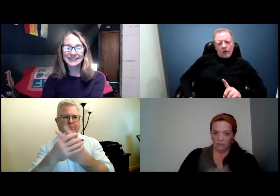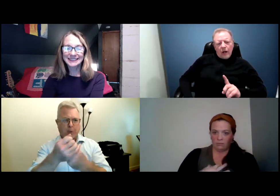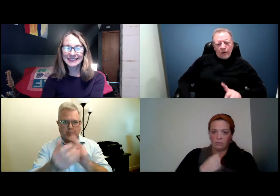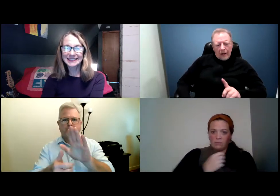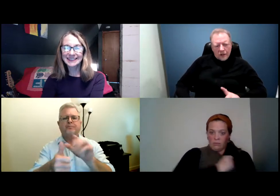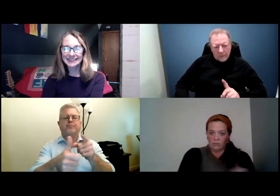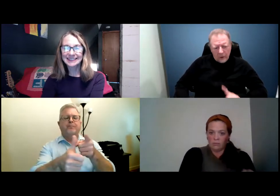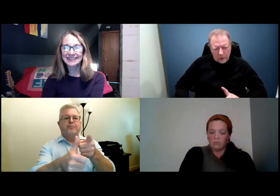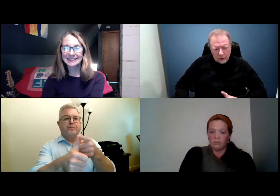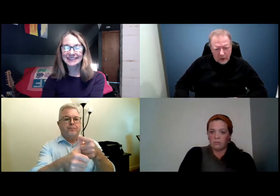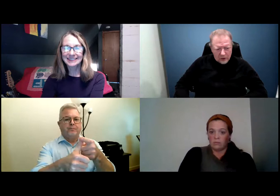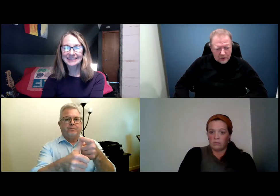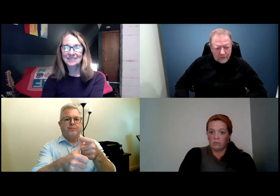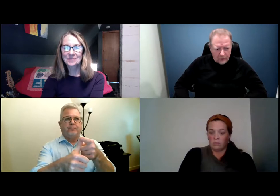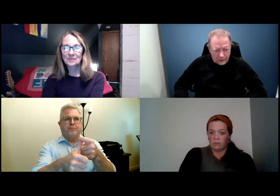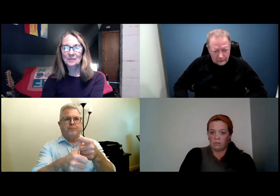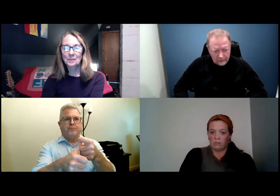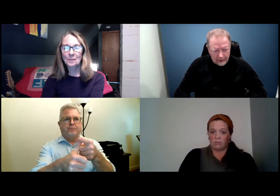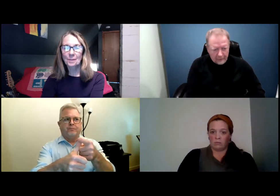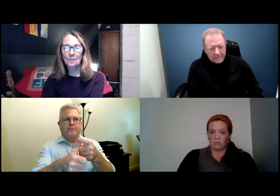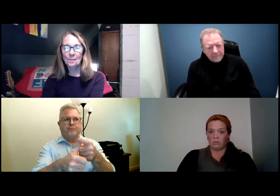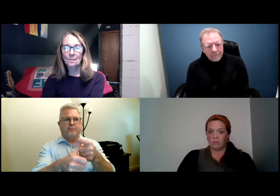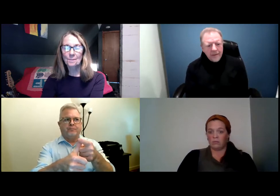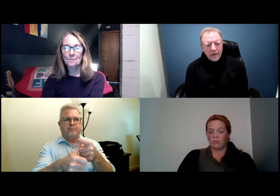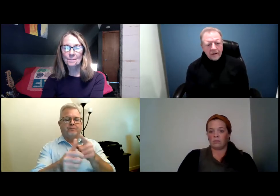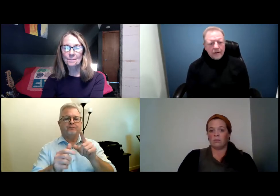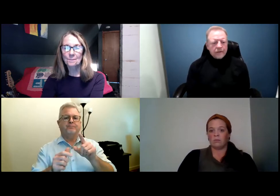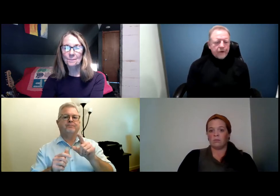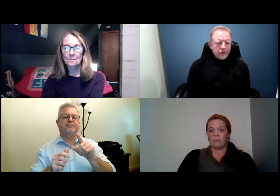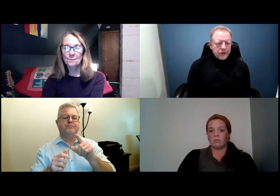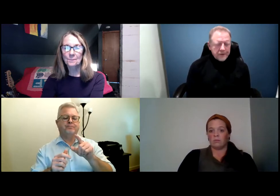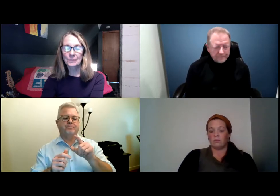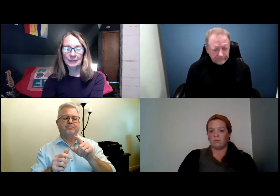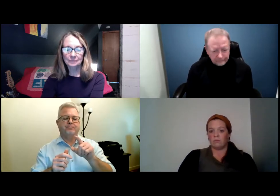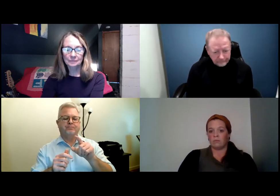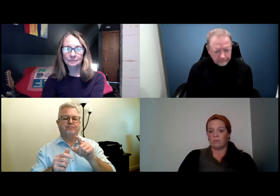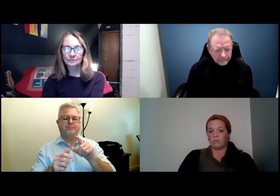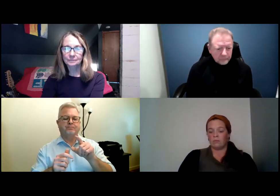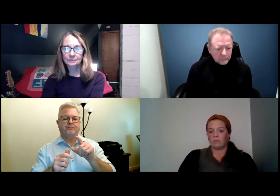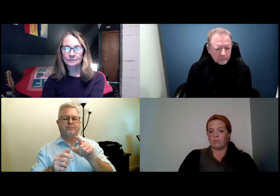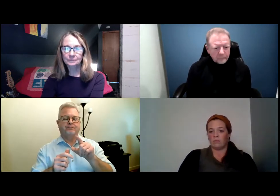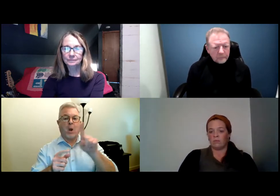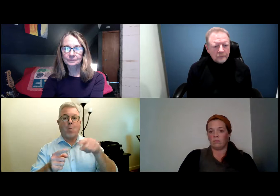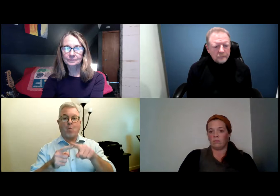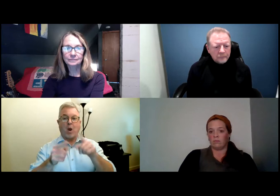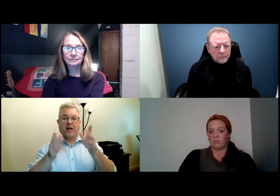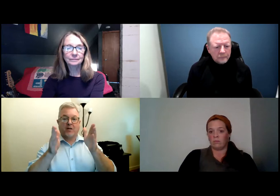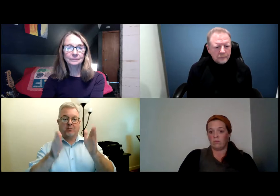So I'm going to answer both of those questions for you, Amy. First,